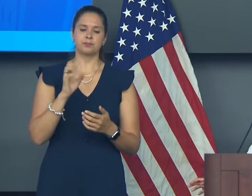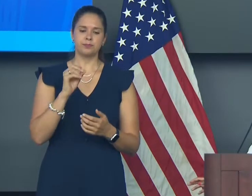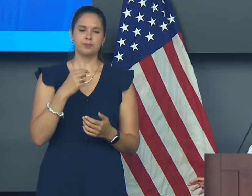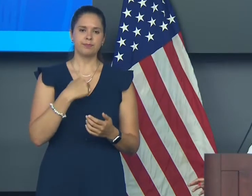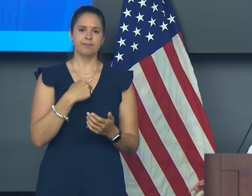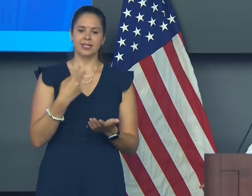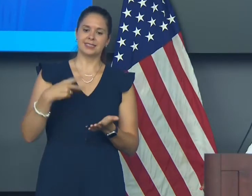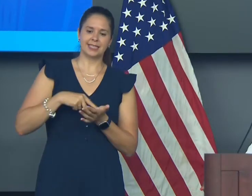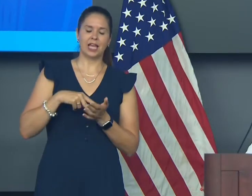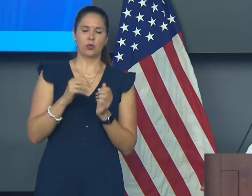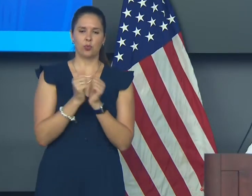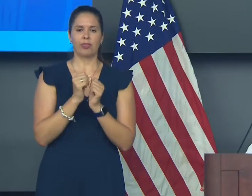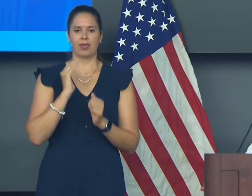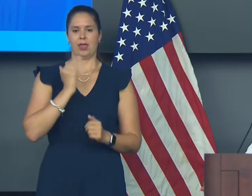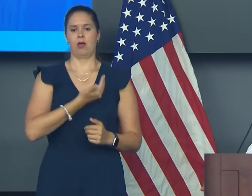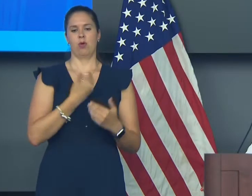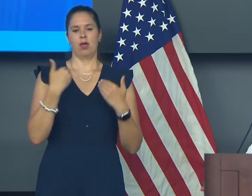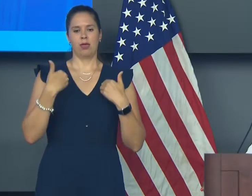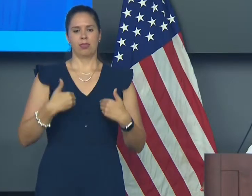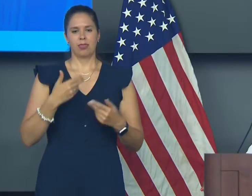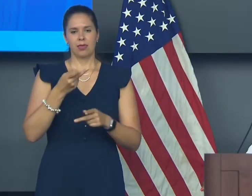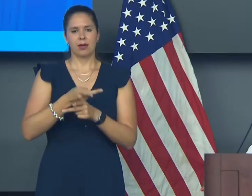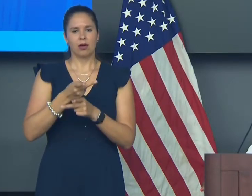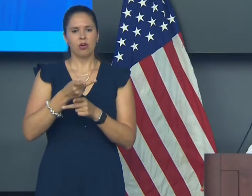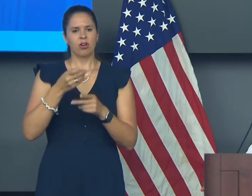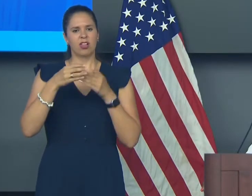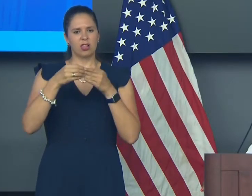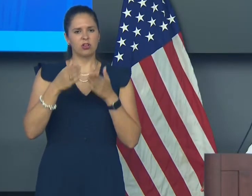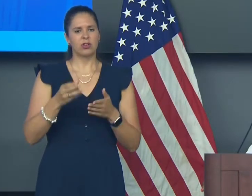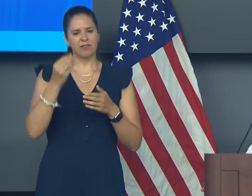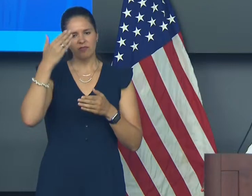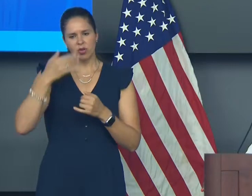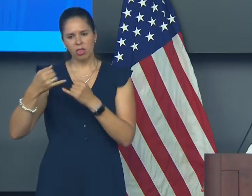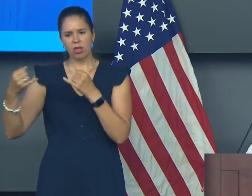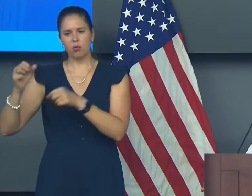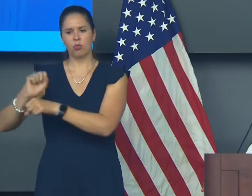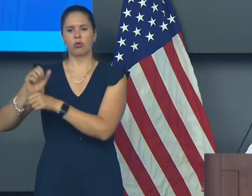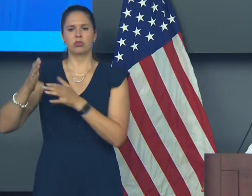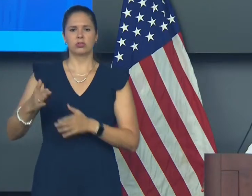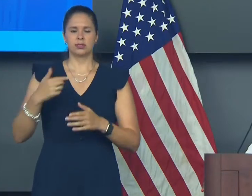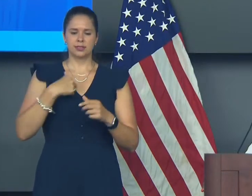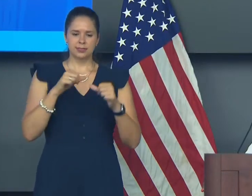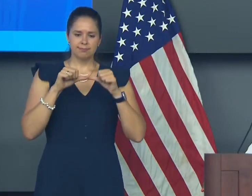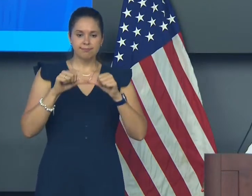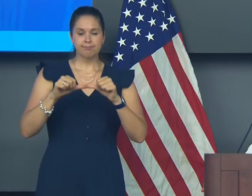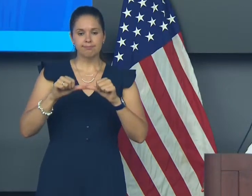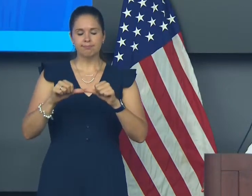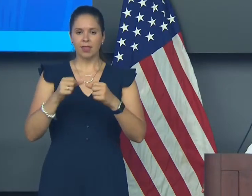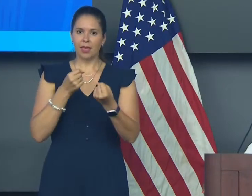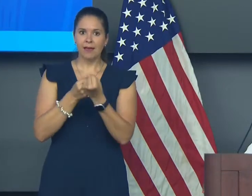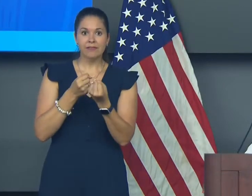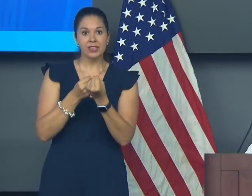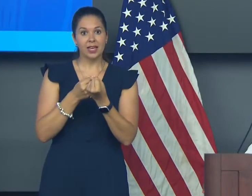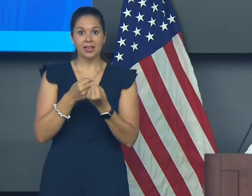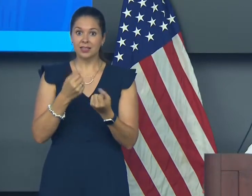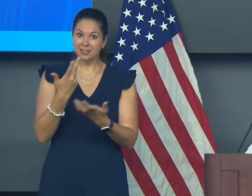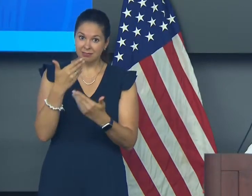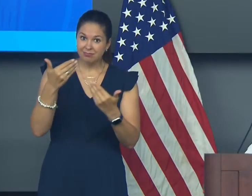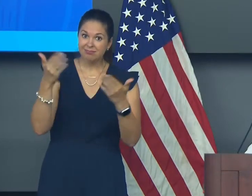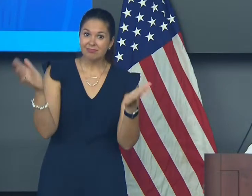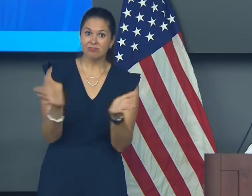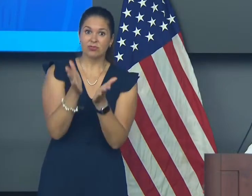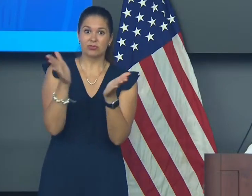do stand with our healthcare leaders and our frontline workers and continue to advocate for the vaccine